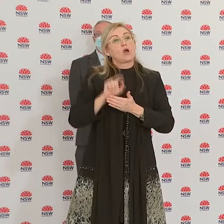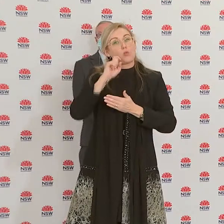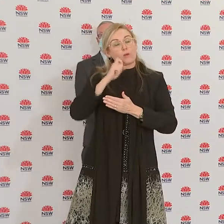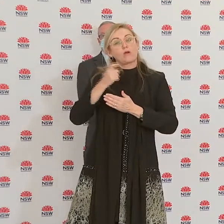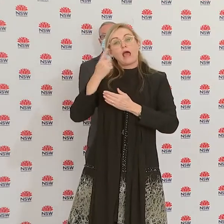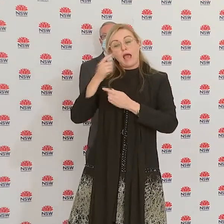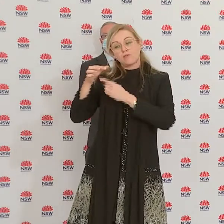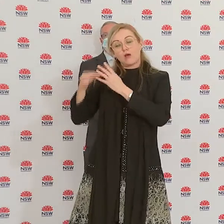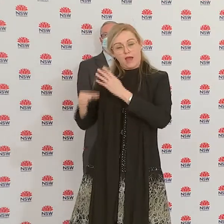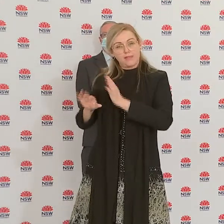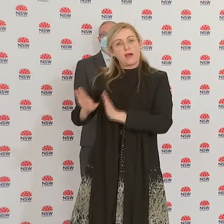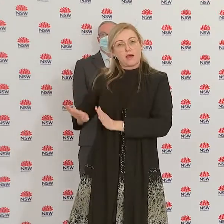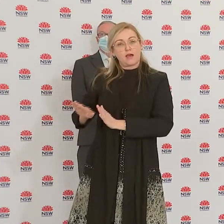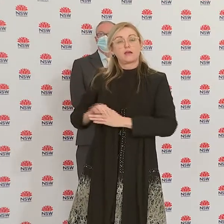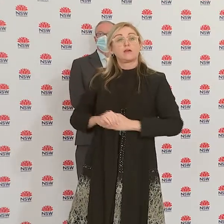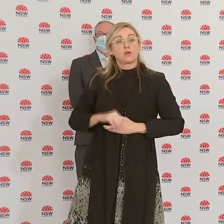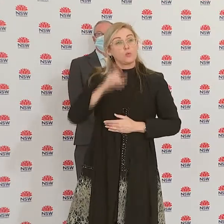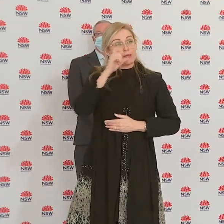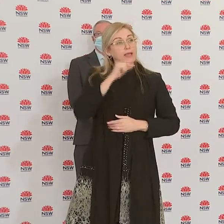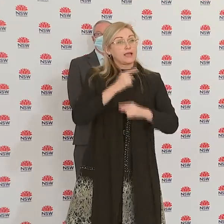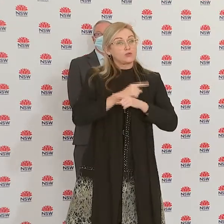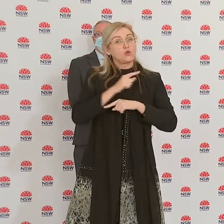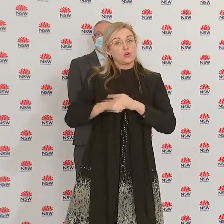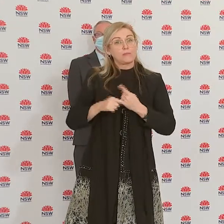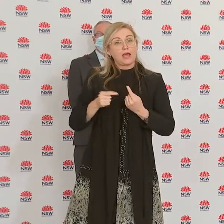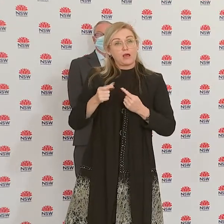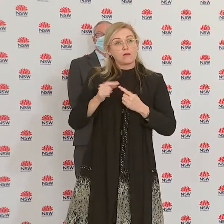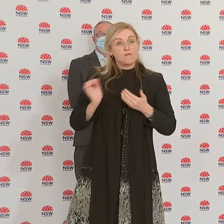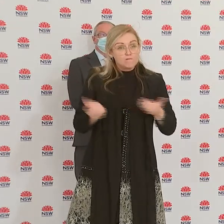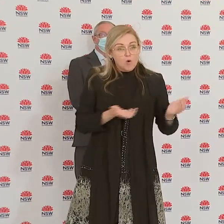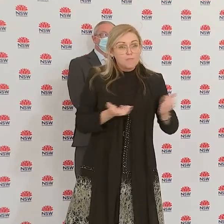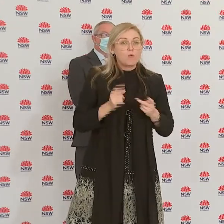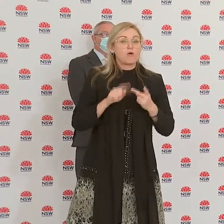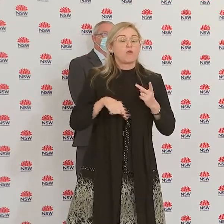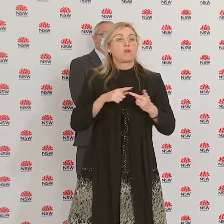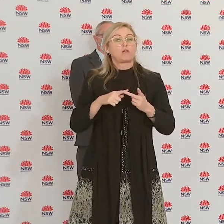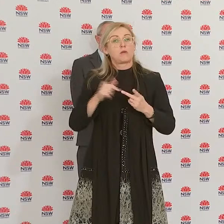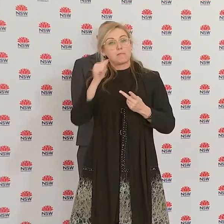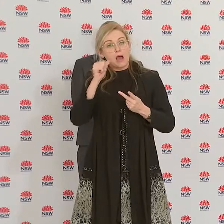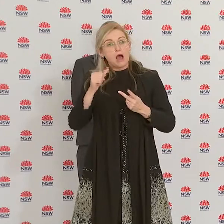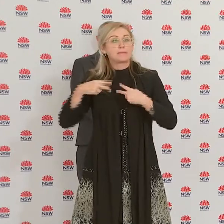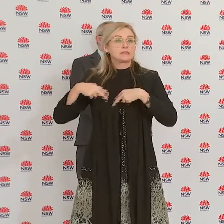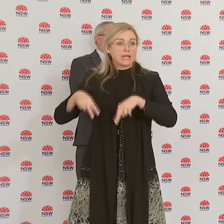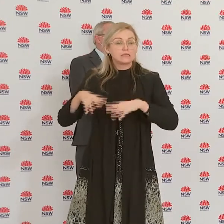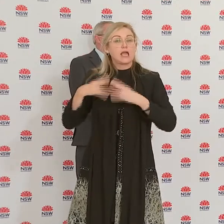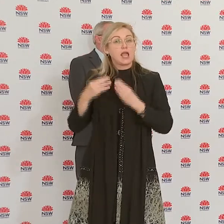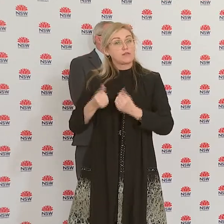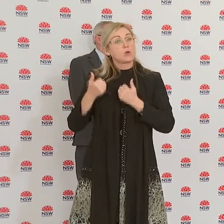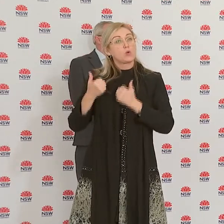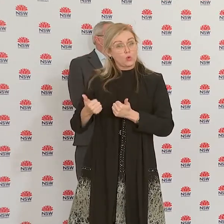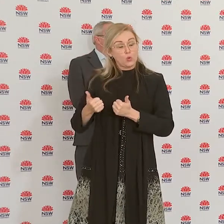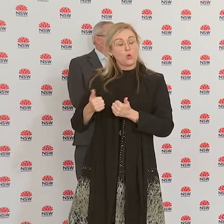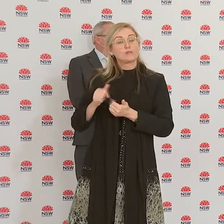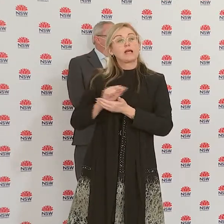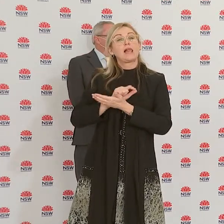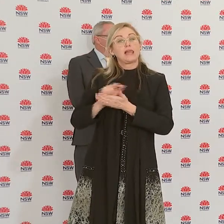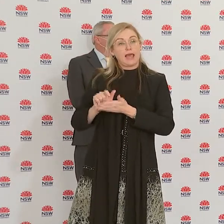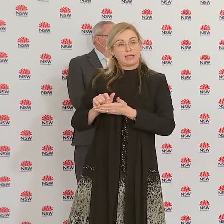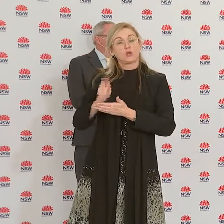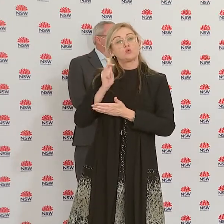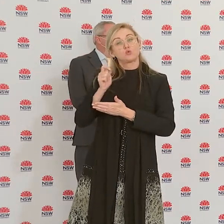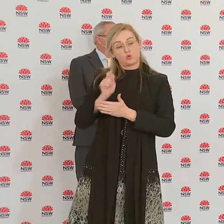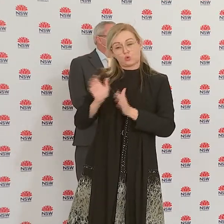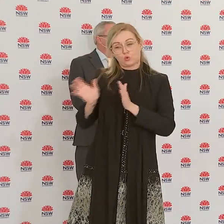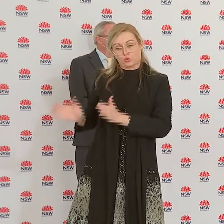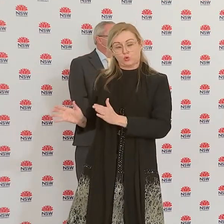stress, we can look at all those opportunities in a little while, and I think incentives are a good way to move forward. But let me be clear: today